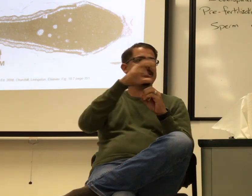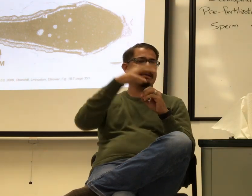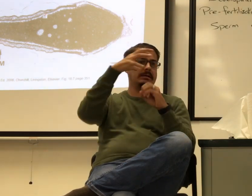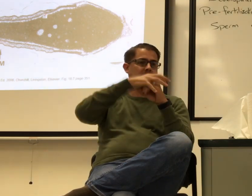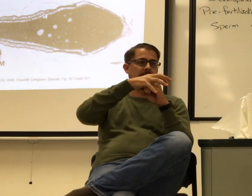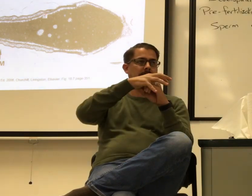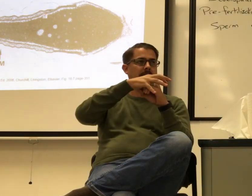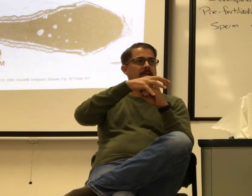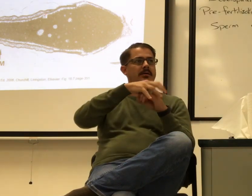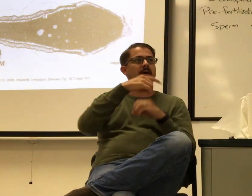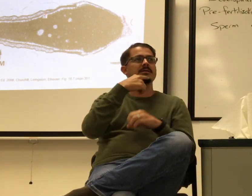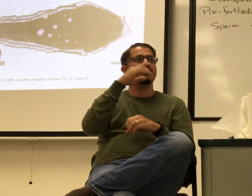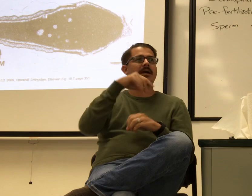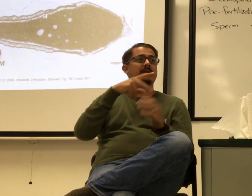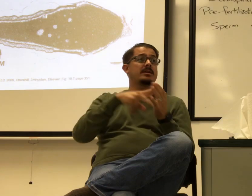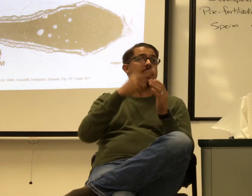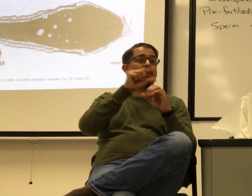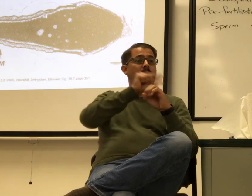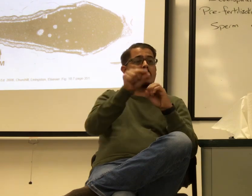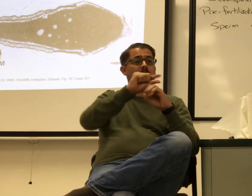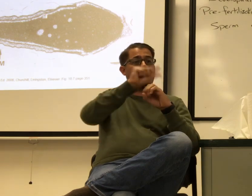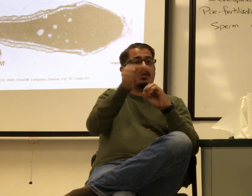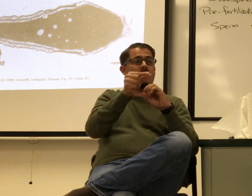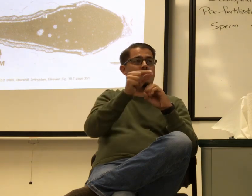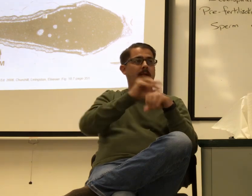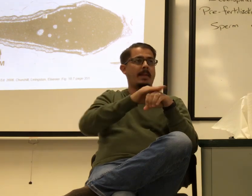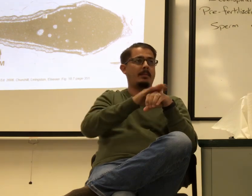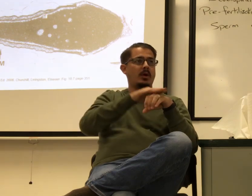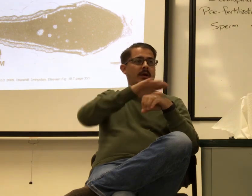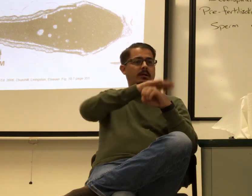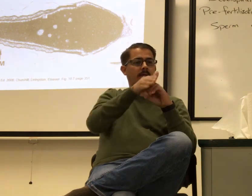figure. I said that it was a double membrane